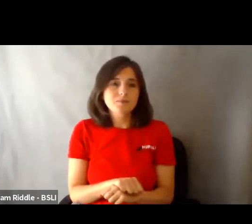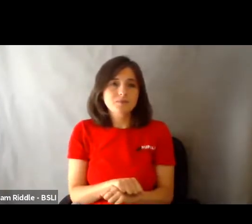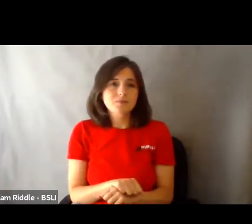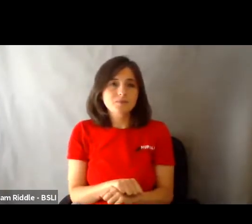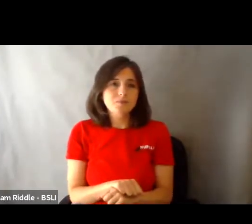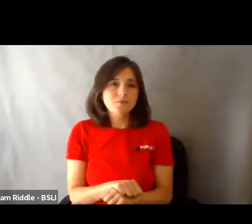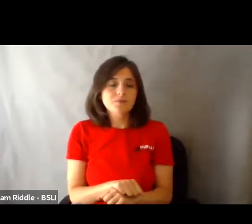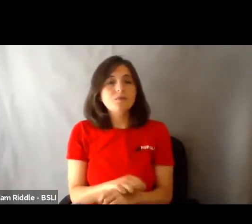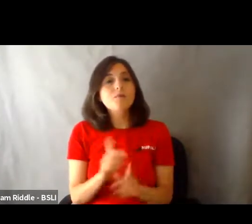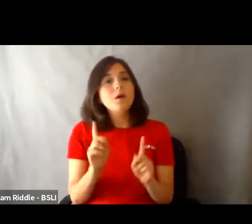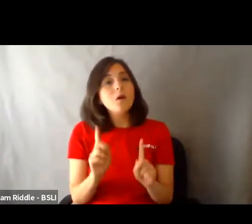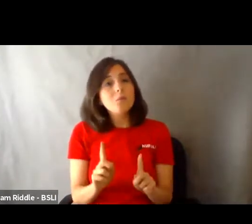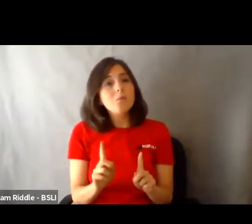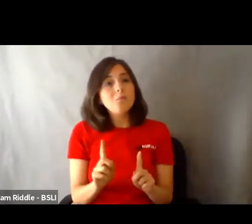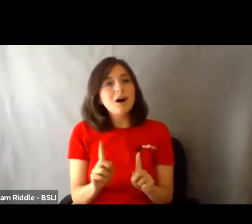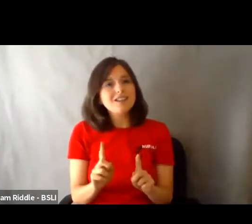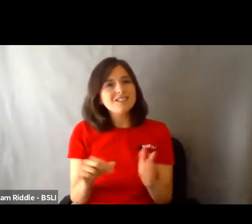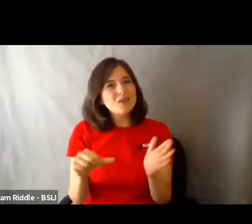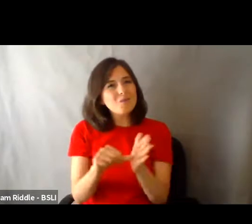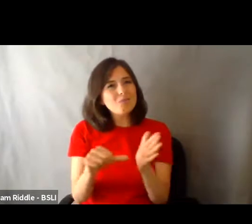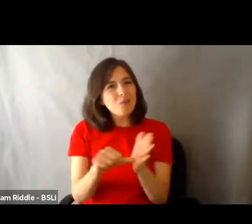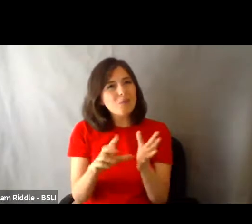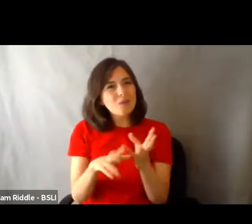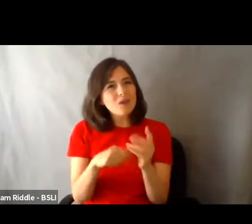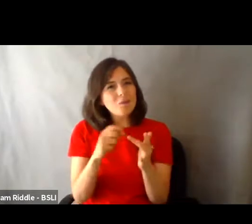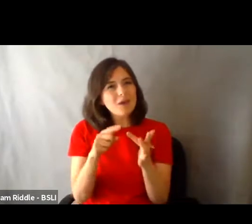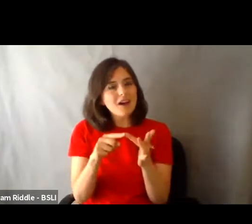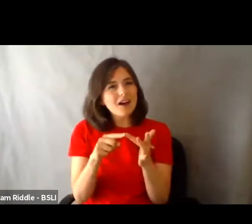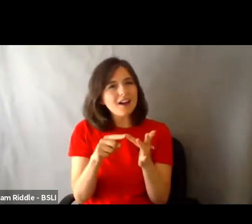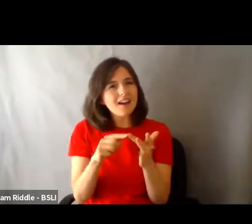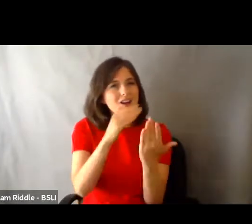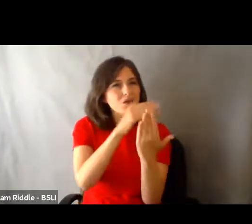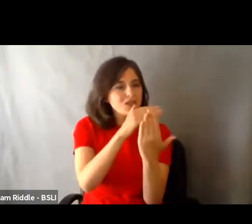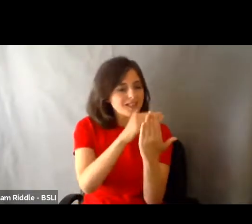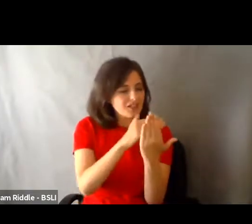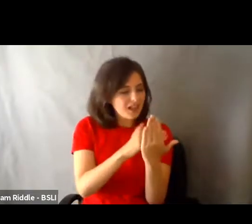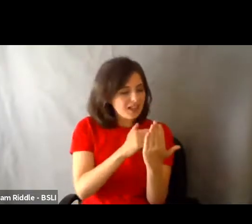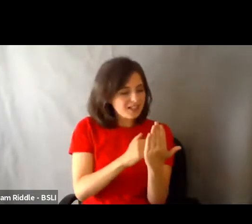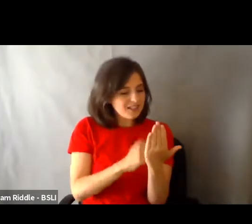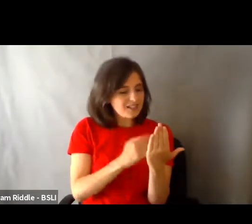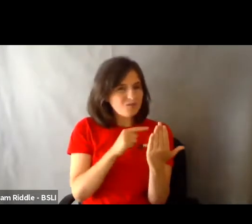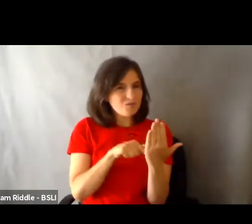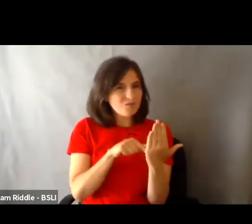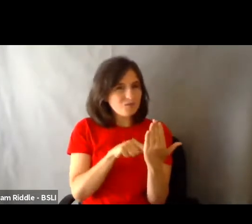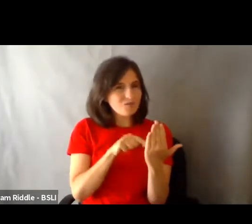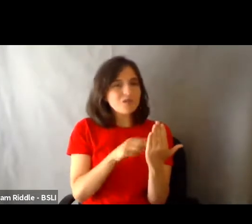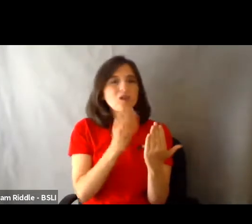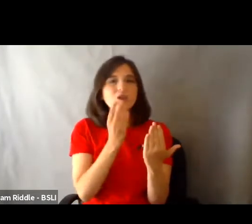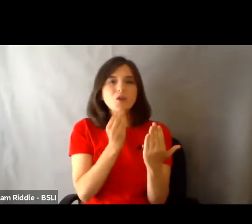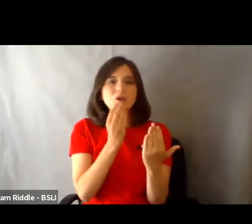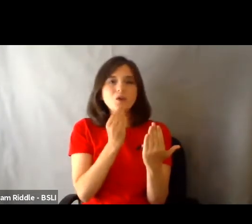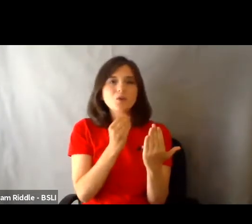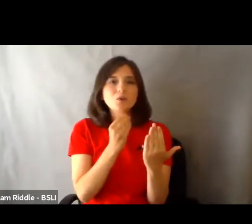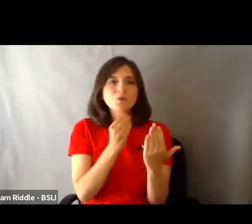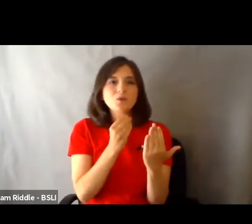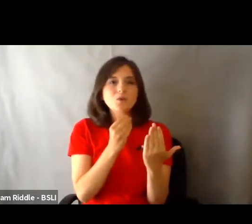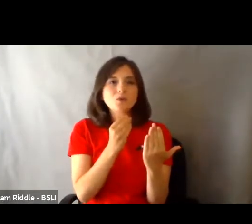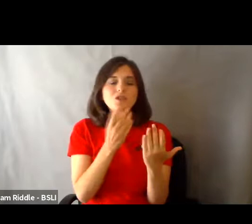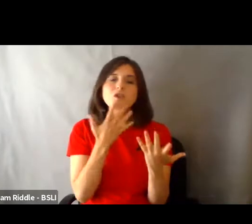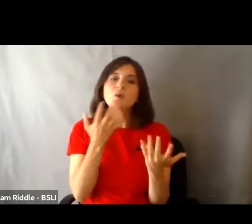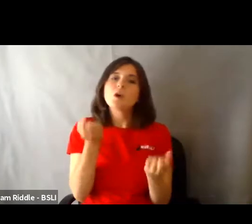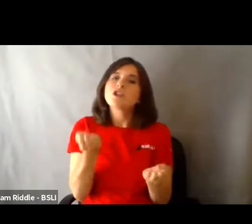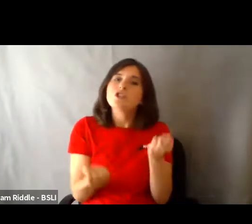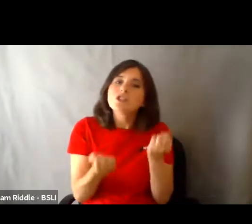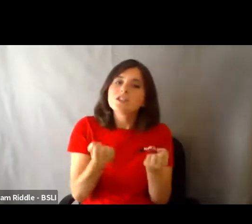But the fly in the ointment for me when it comes to conditionality being used really as a justification for support for